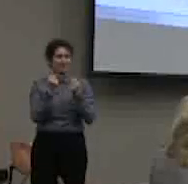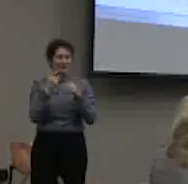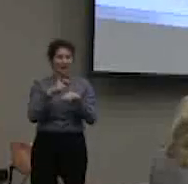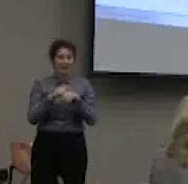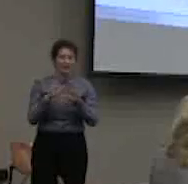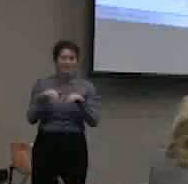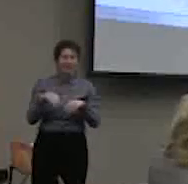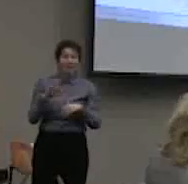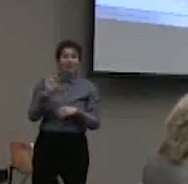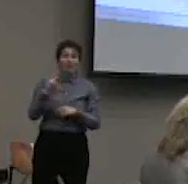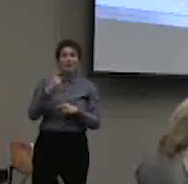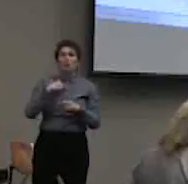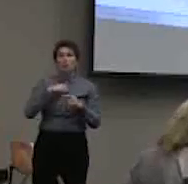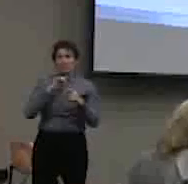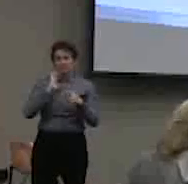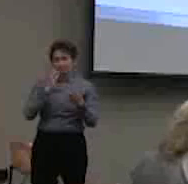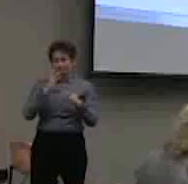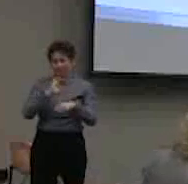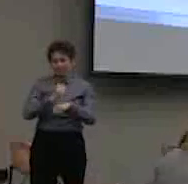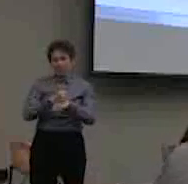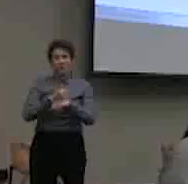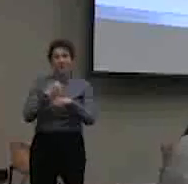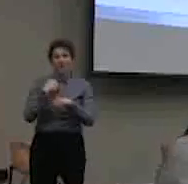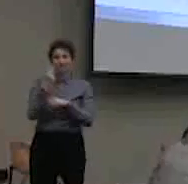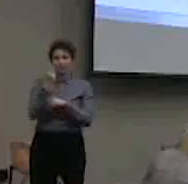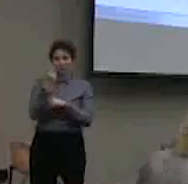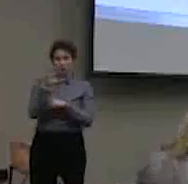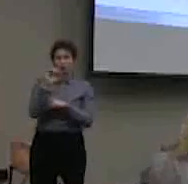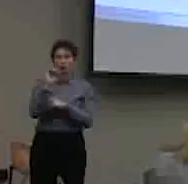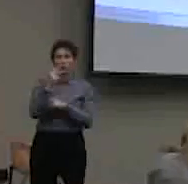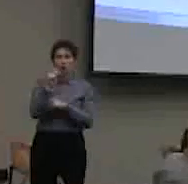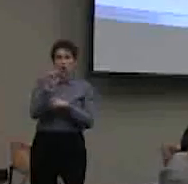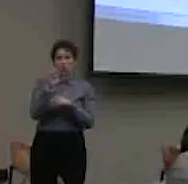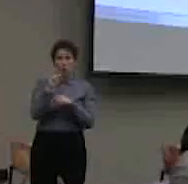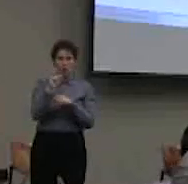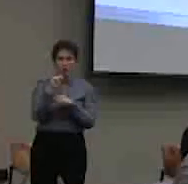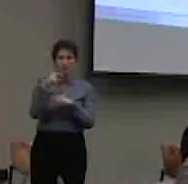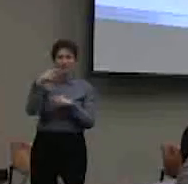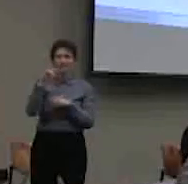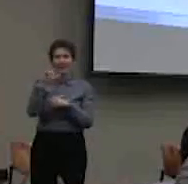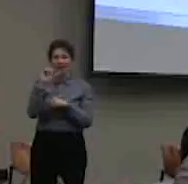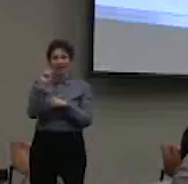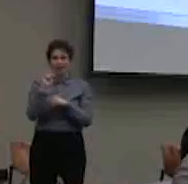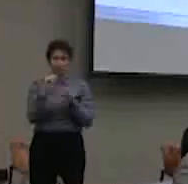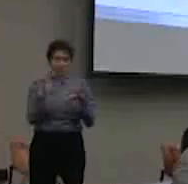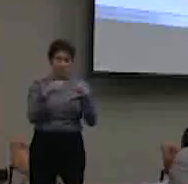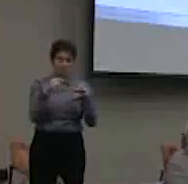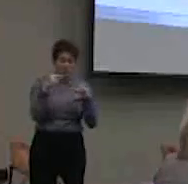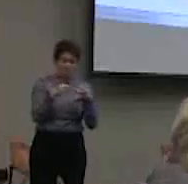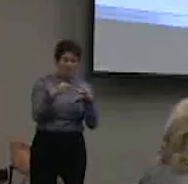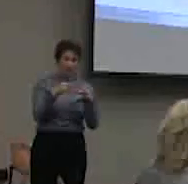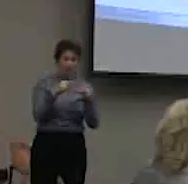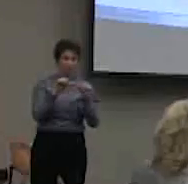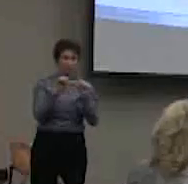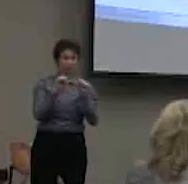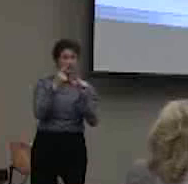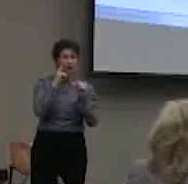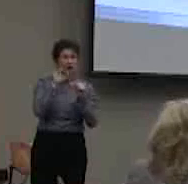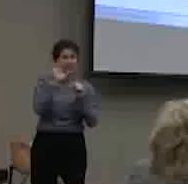So we've done two cohort pilots now. Cohort one has been in action for about